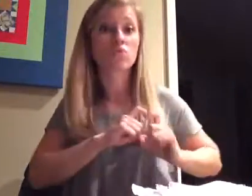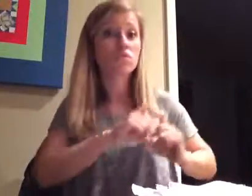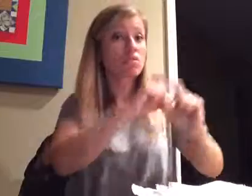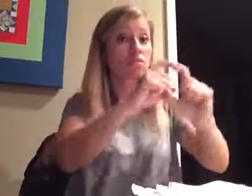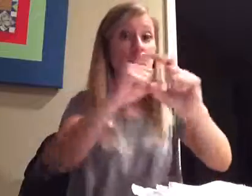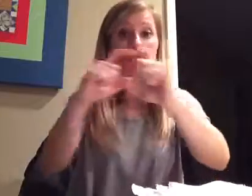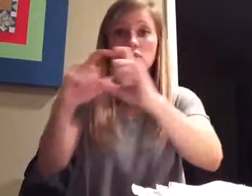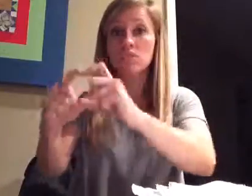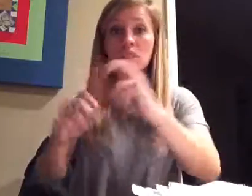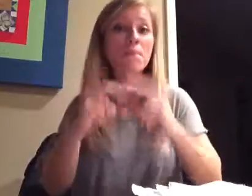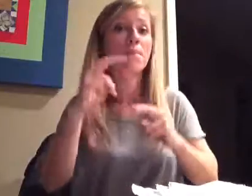that kind of society.